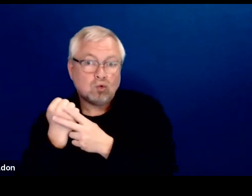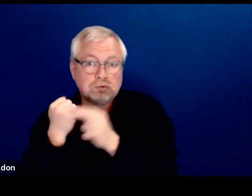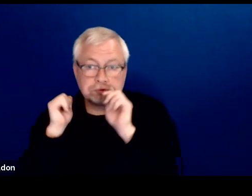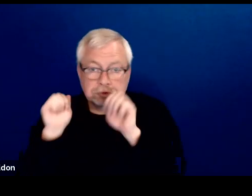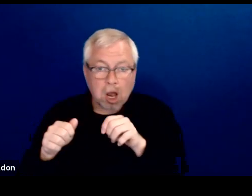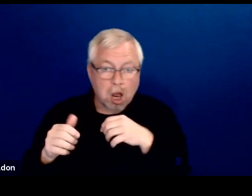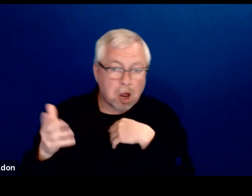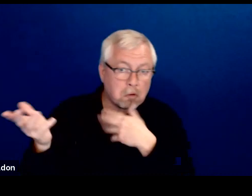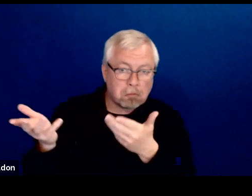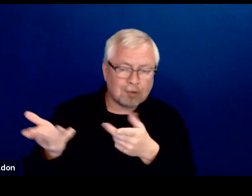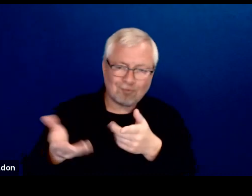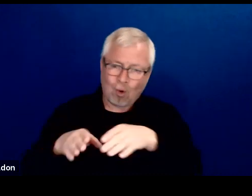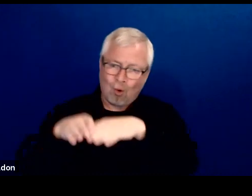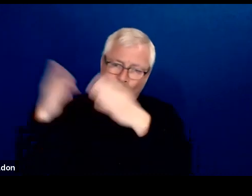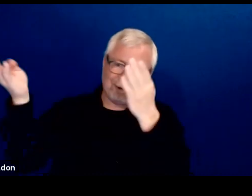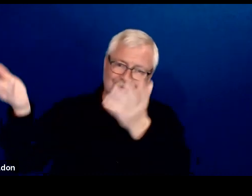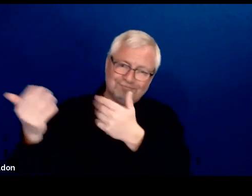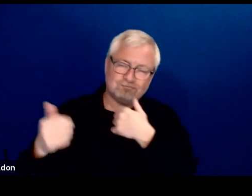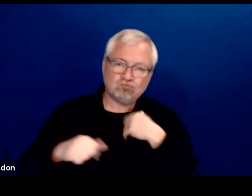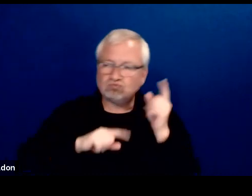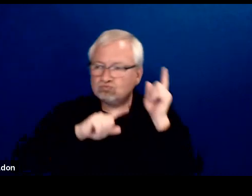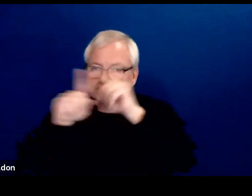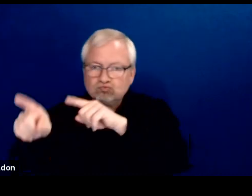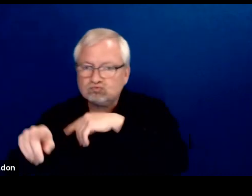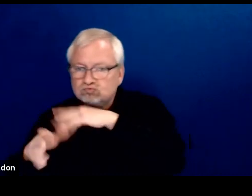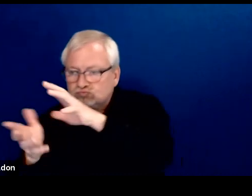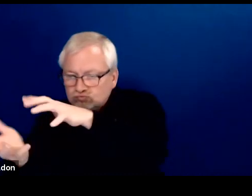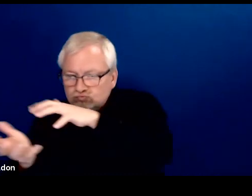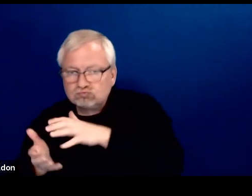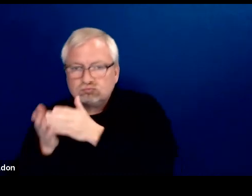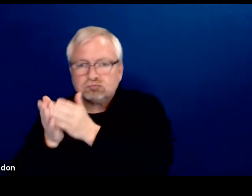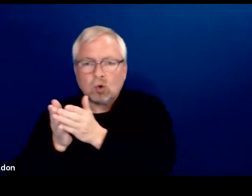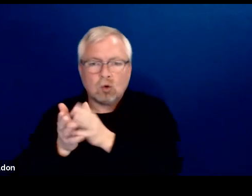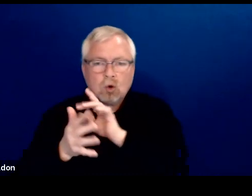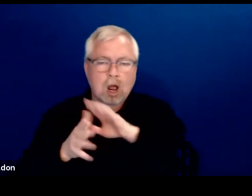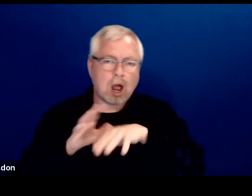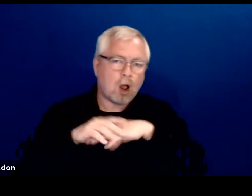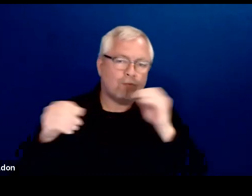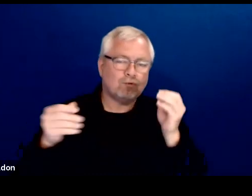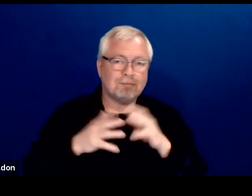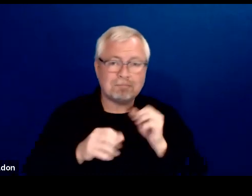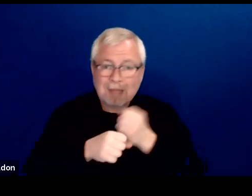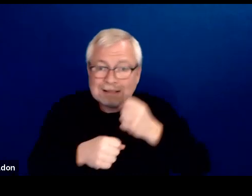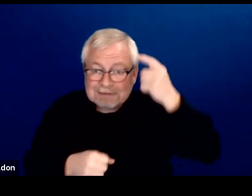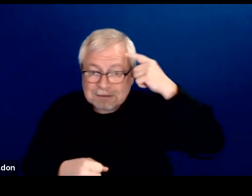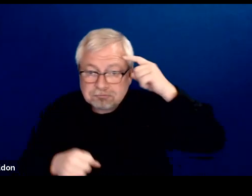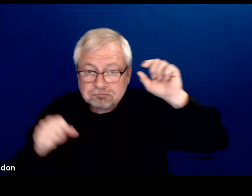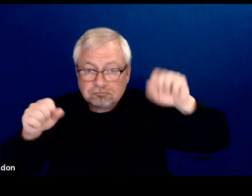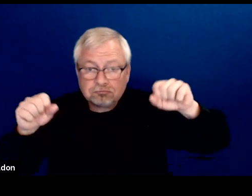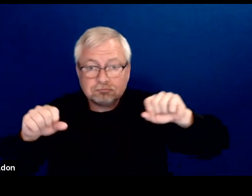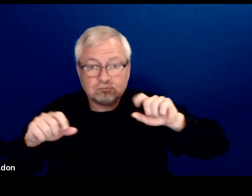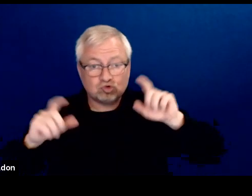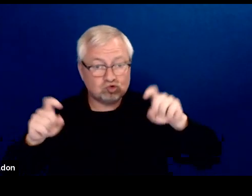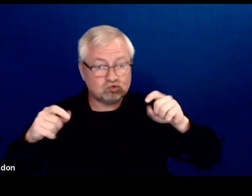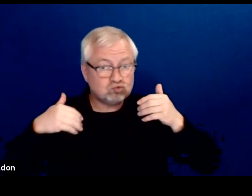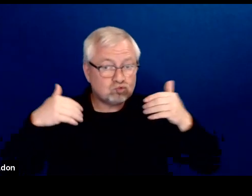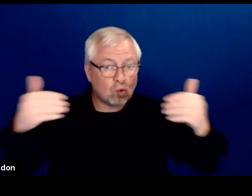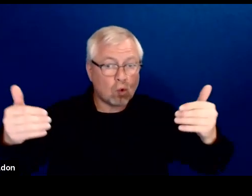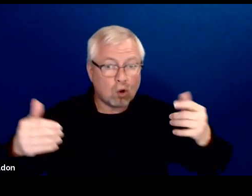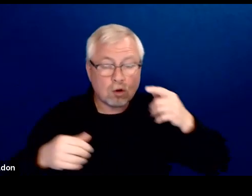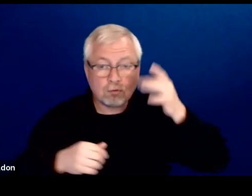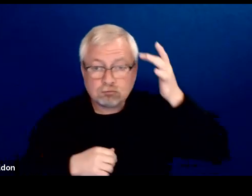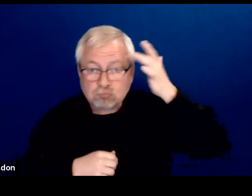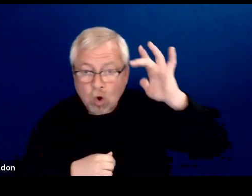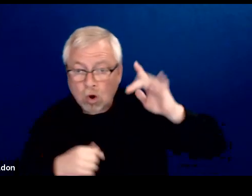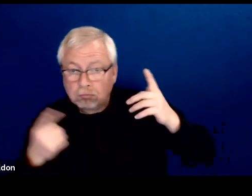day to let us go in one at a time, get our boats out of storage. That makes great sense. That's what we should be doing. Smartly, make sure there's protocols. How do we